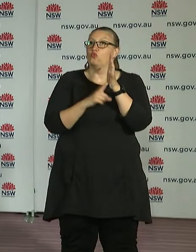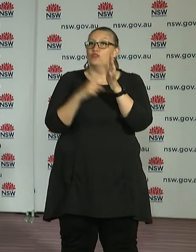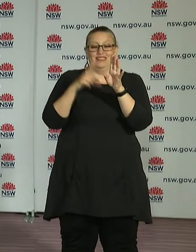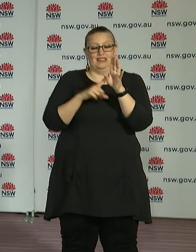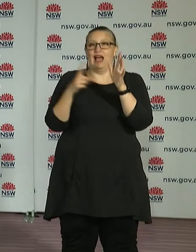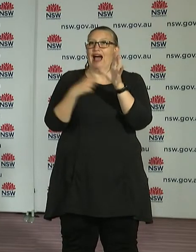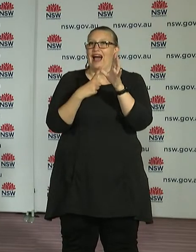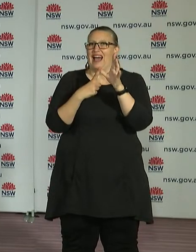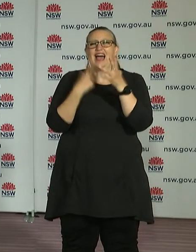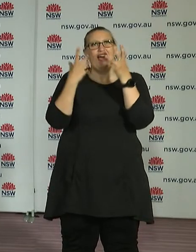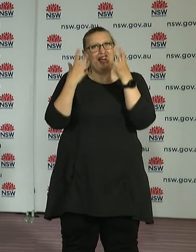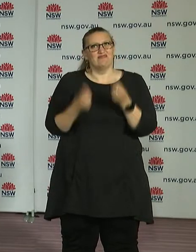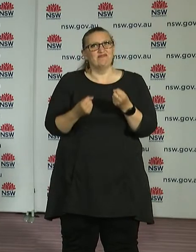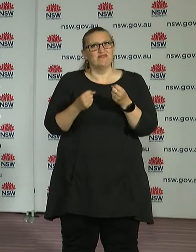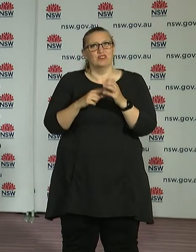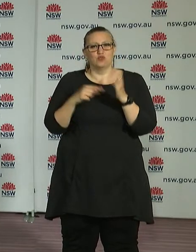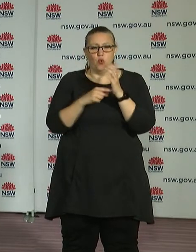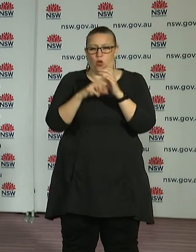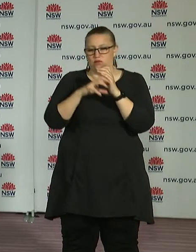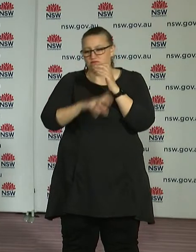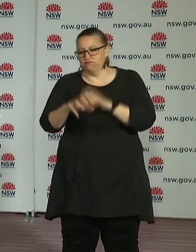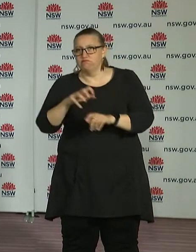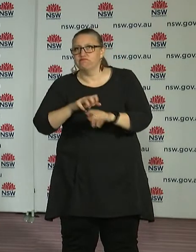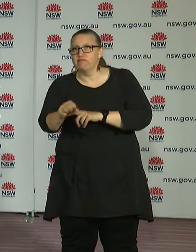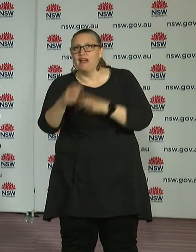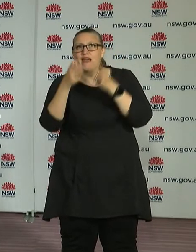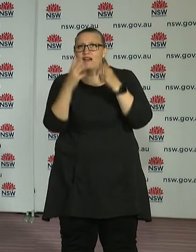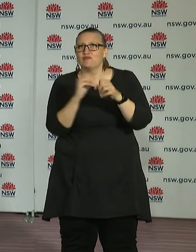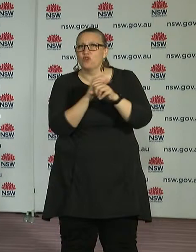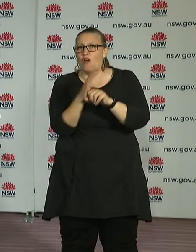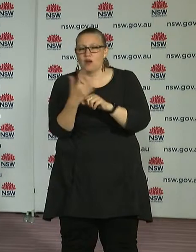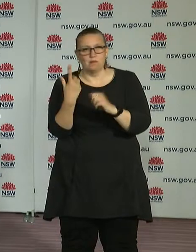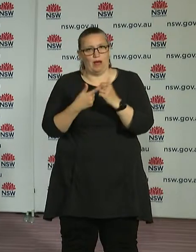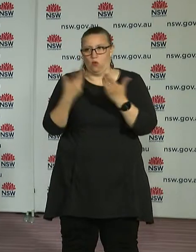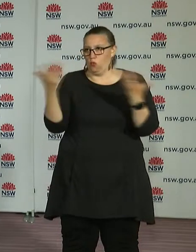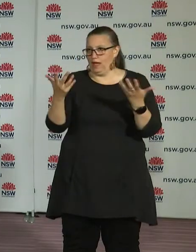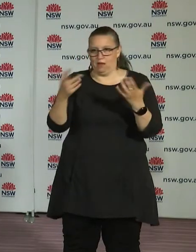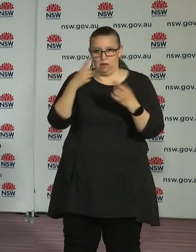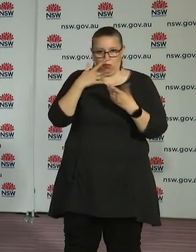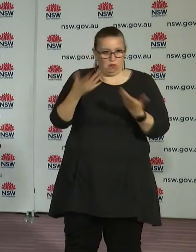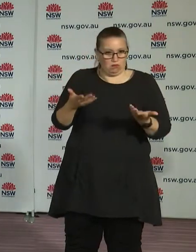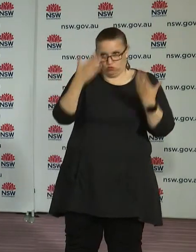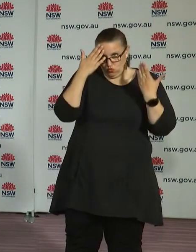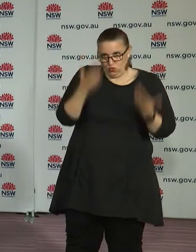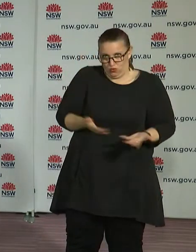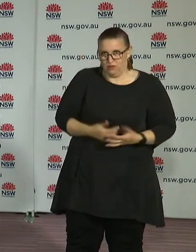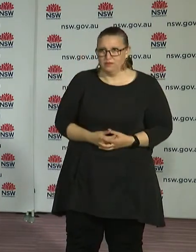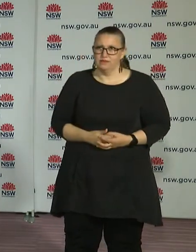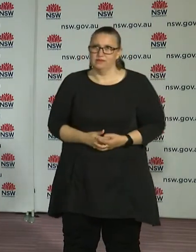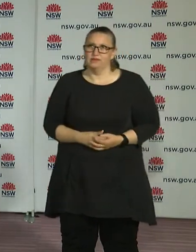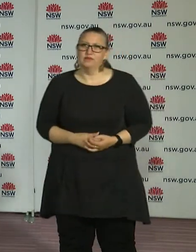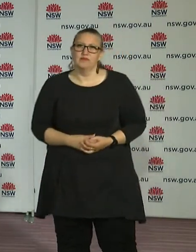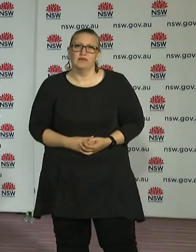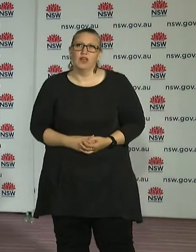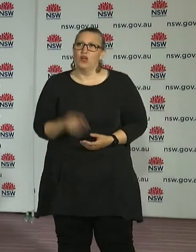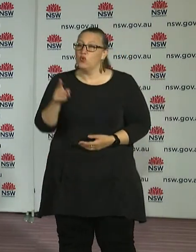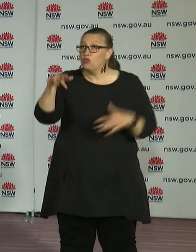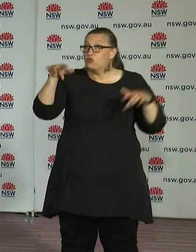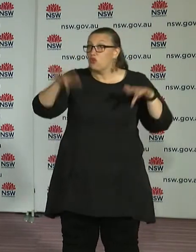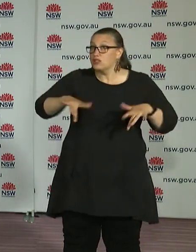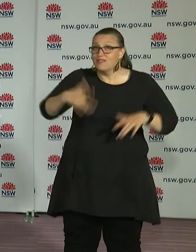case. I would like to urge everyone to get vaccinated at this time. So if you are still